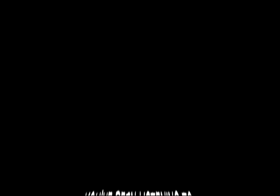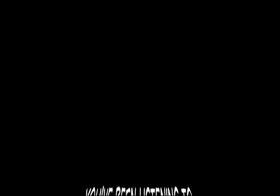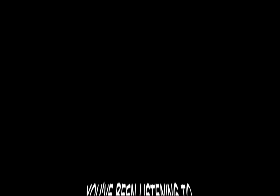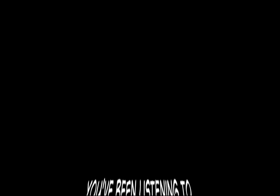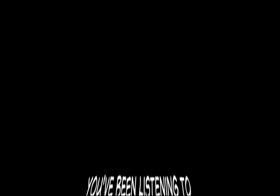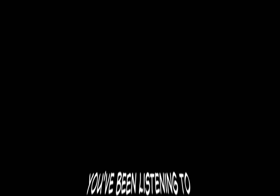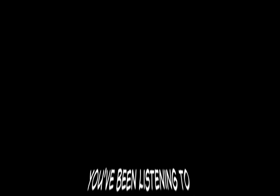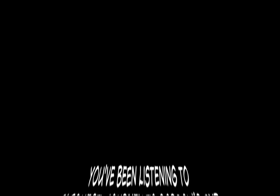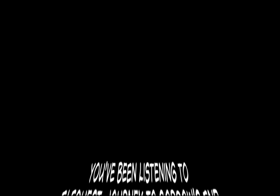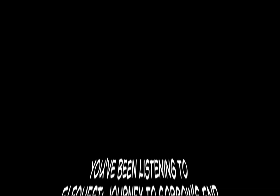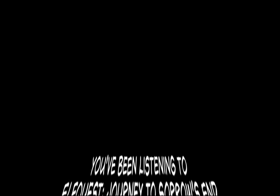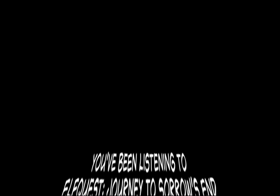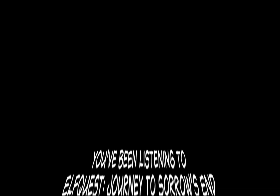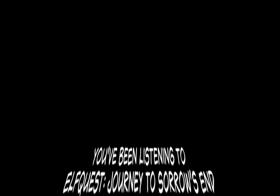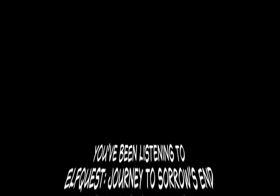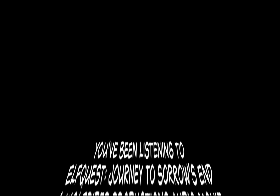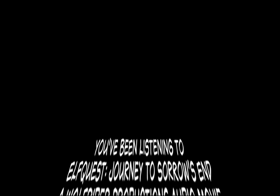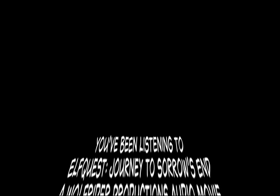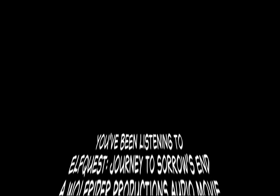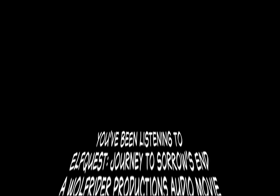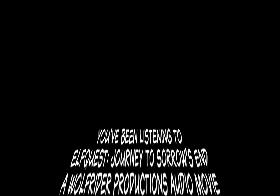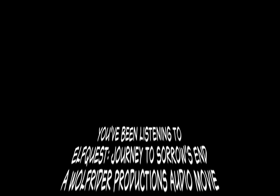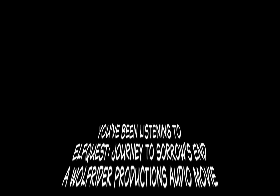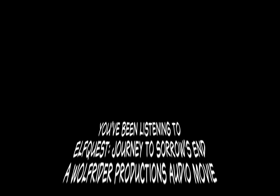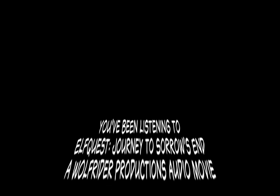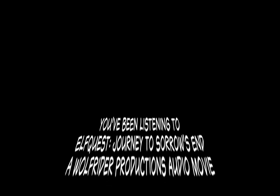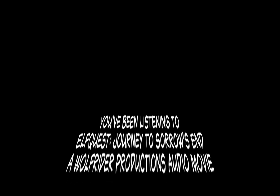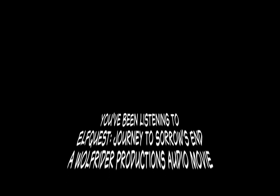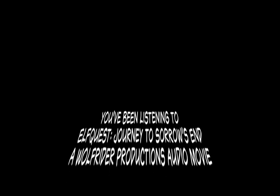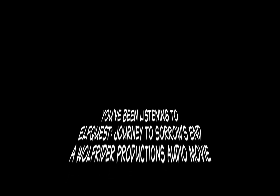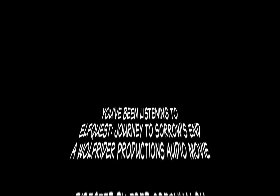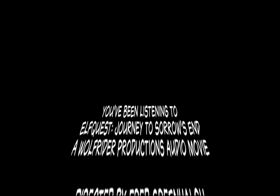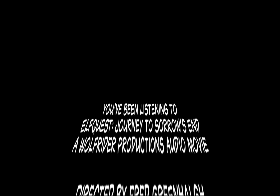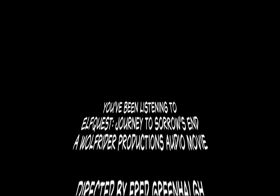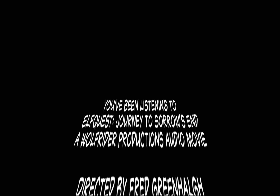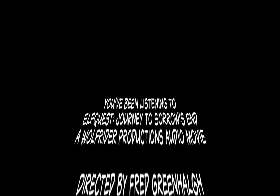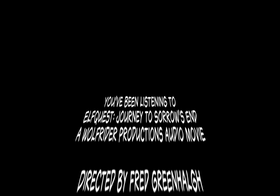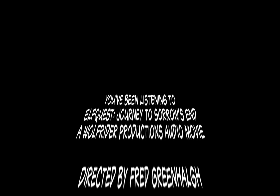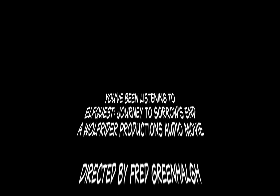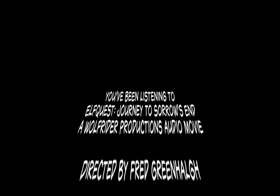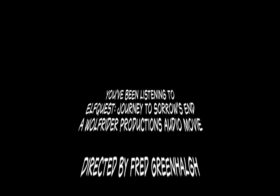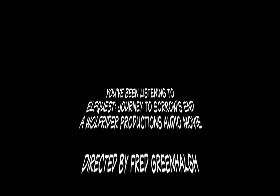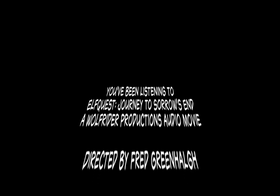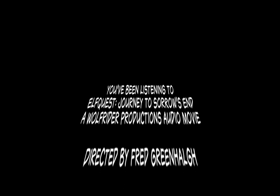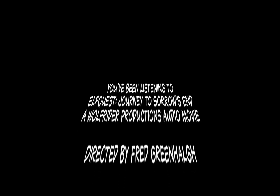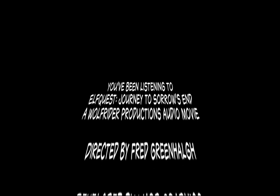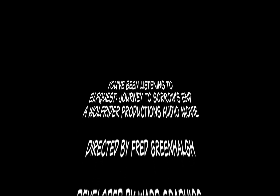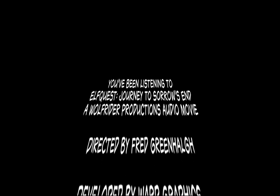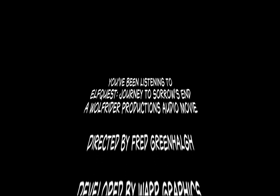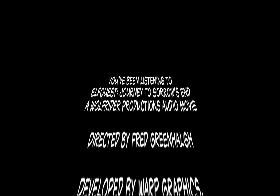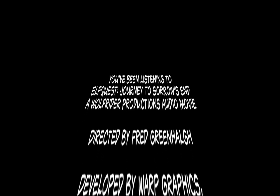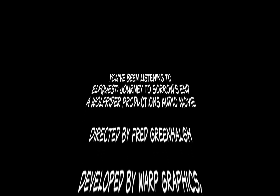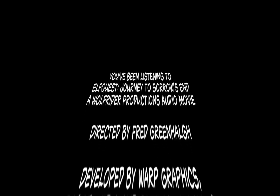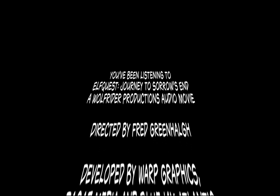You've been listening to ElfQuest, the audio movie, a Wolfrider Productions podcast presented by Realm, directed by Fred Greenhalgh, developed by